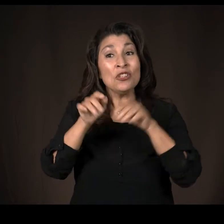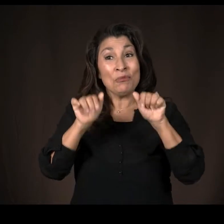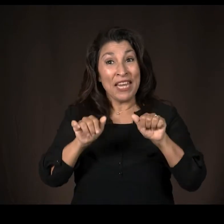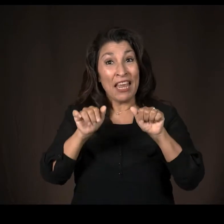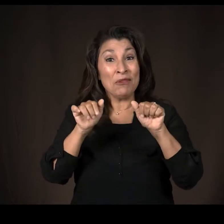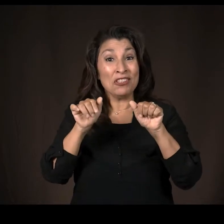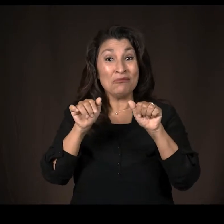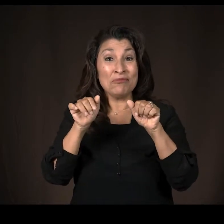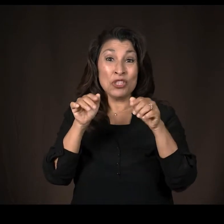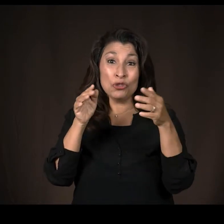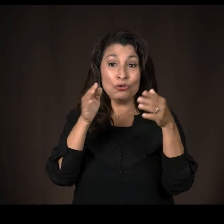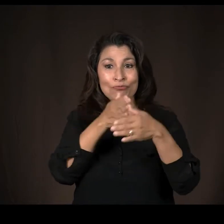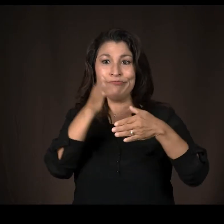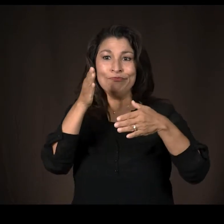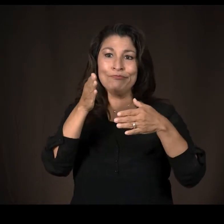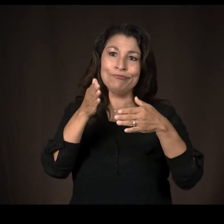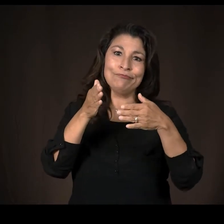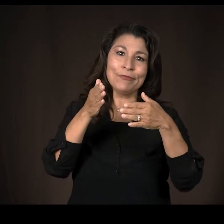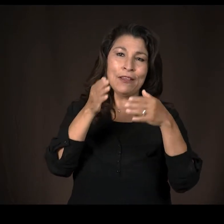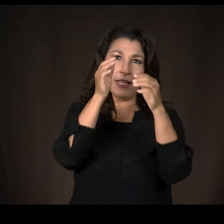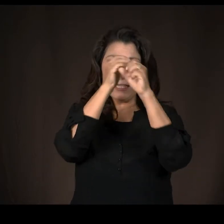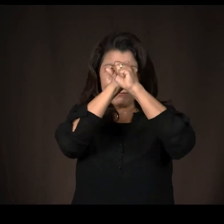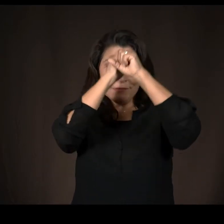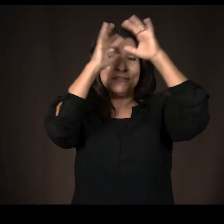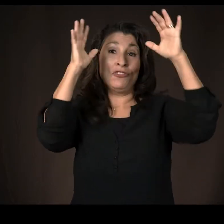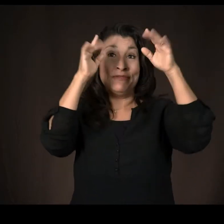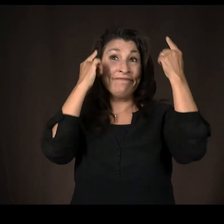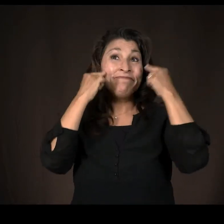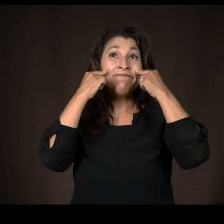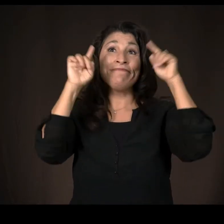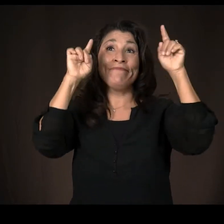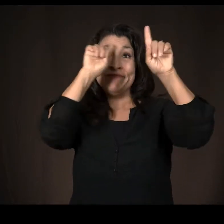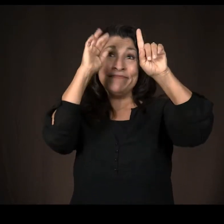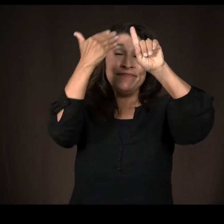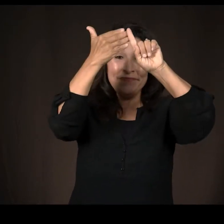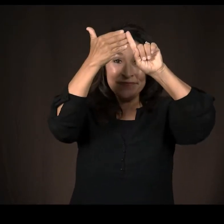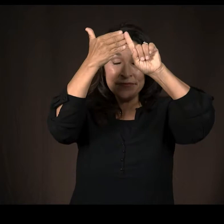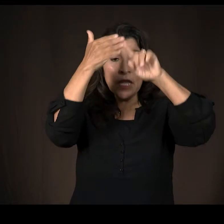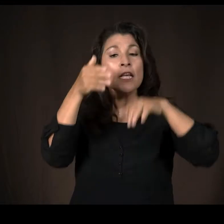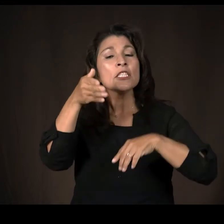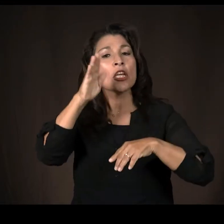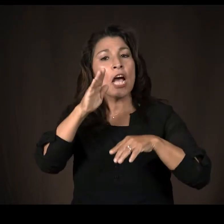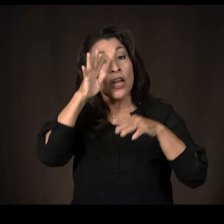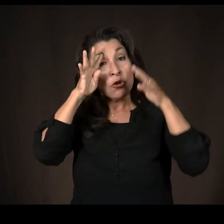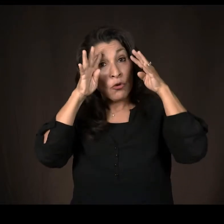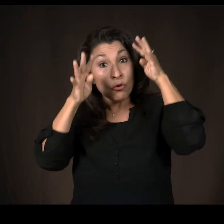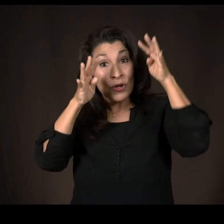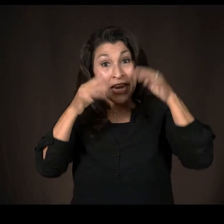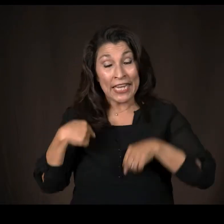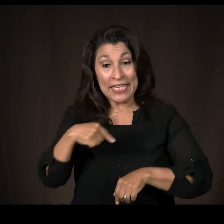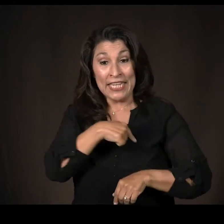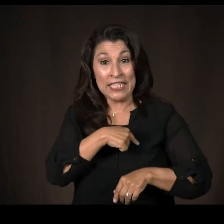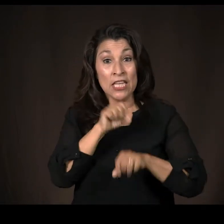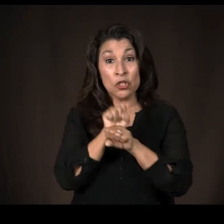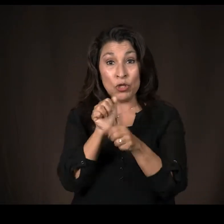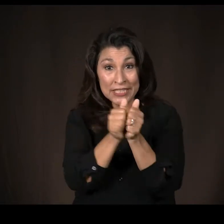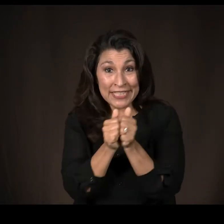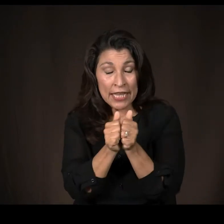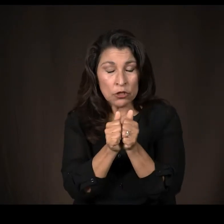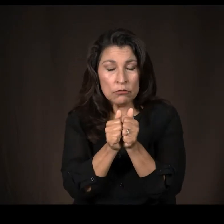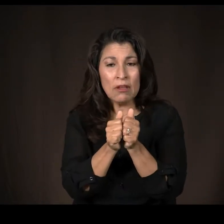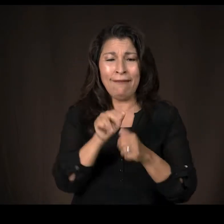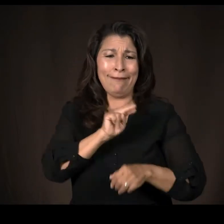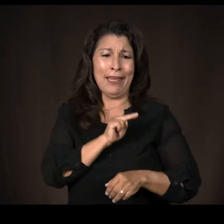your dream done. You see, God intentionally wired us to need each other, so we'd learn how to work together.